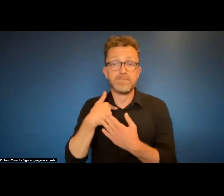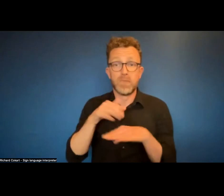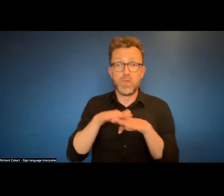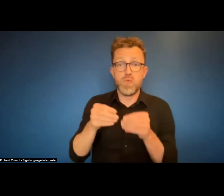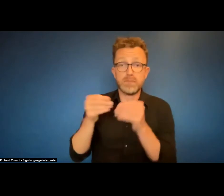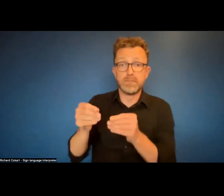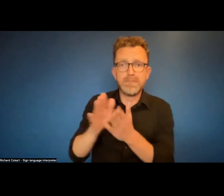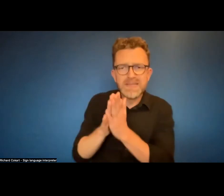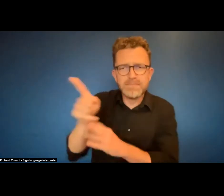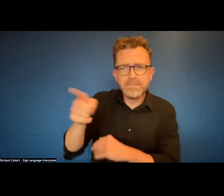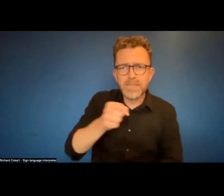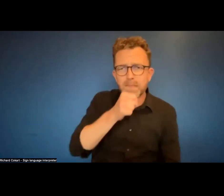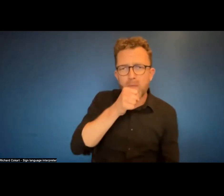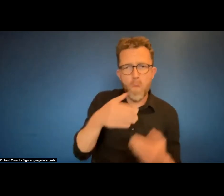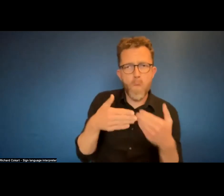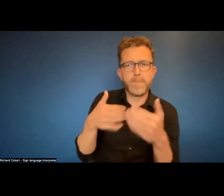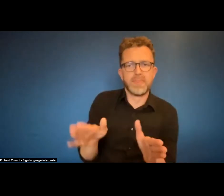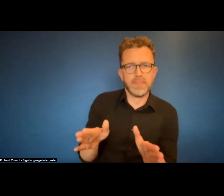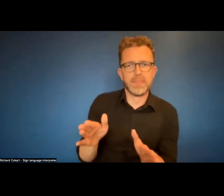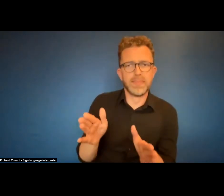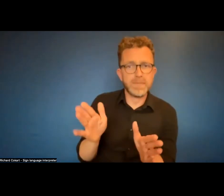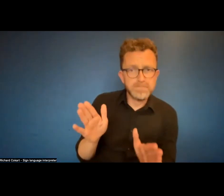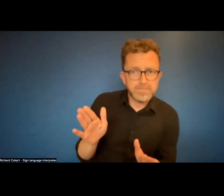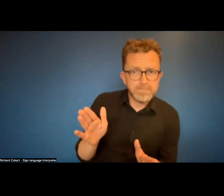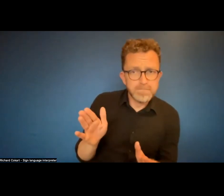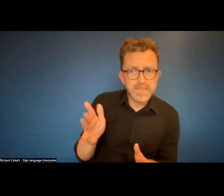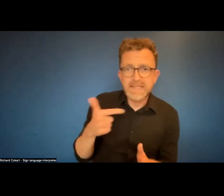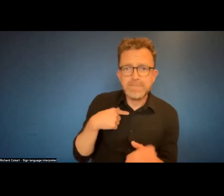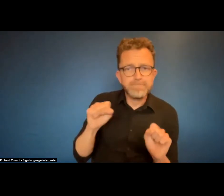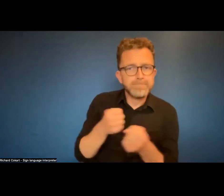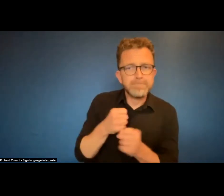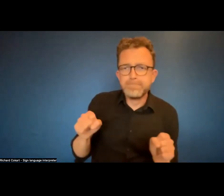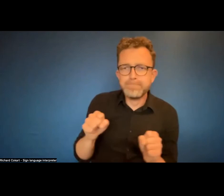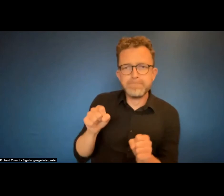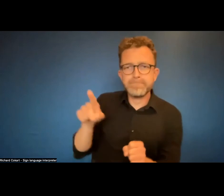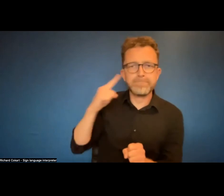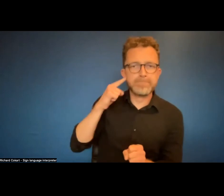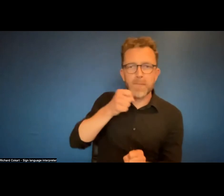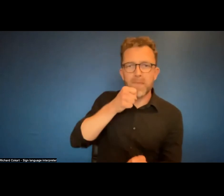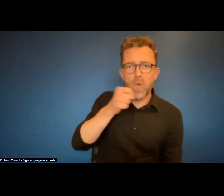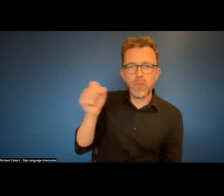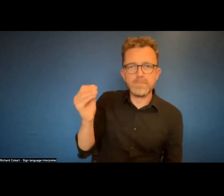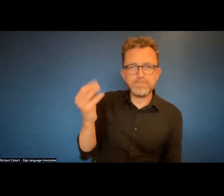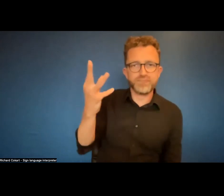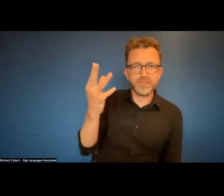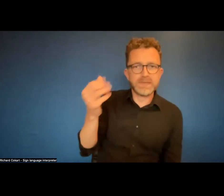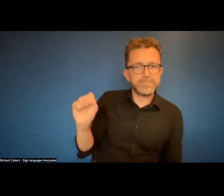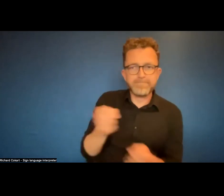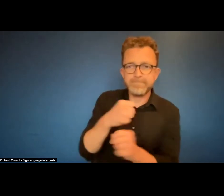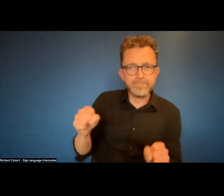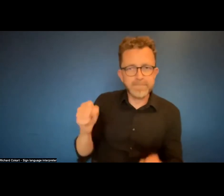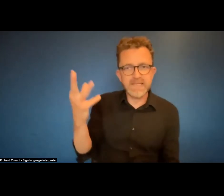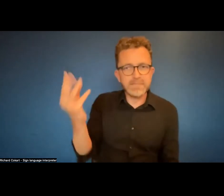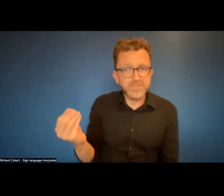While we're waiting, one of the things we in the Independent Living Institute in Sweden, we have had one project